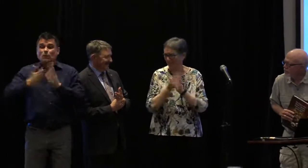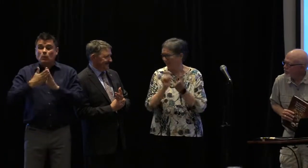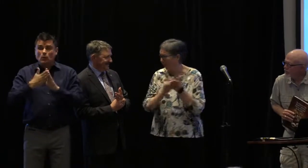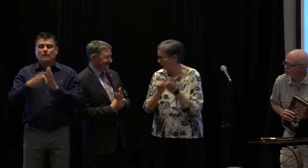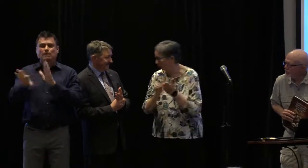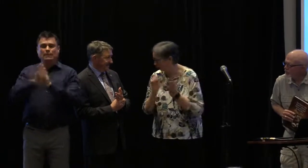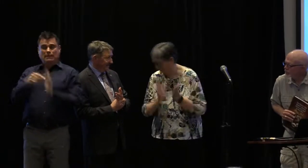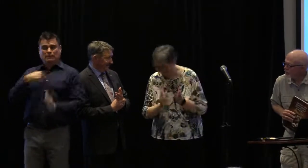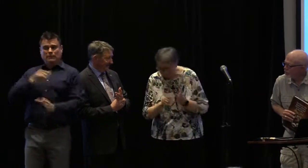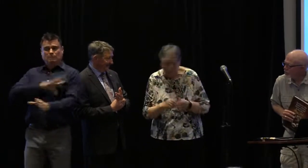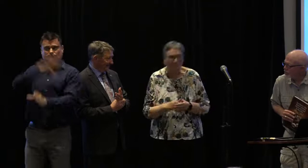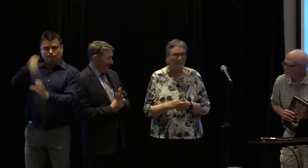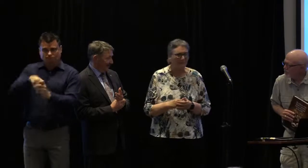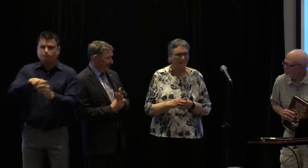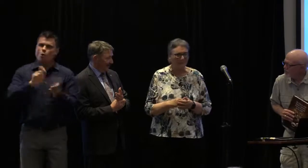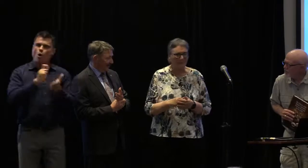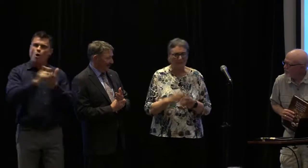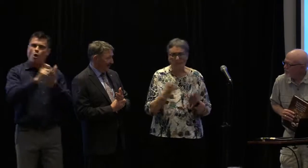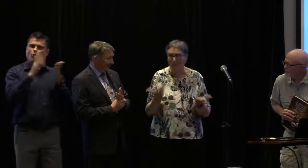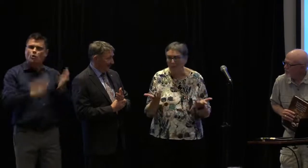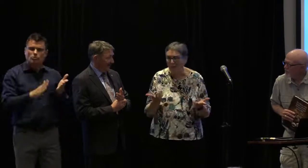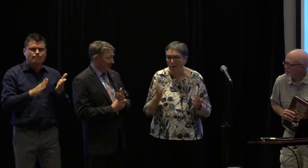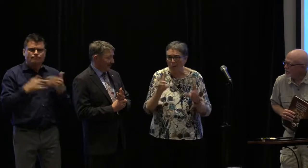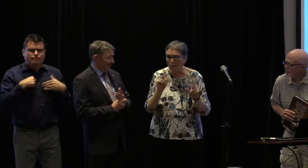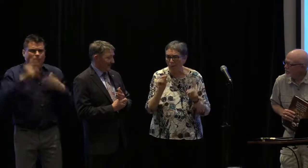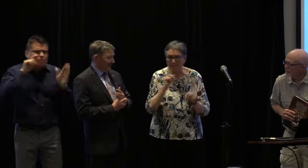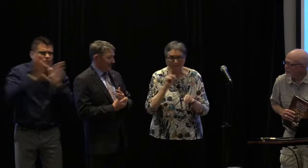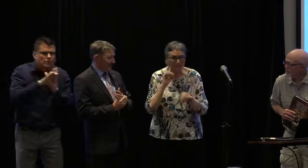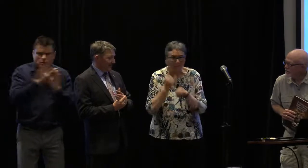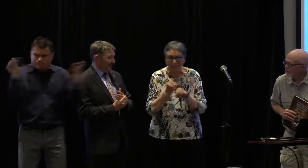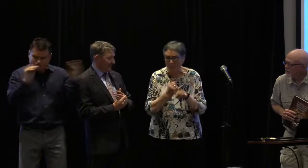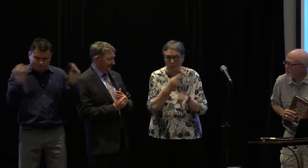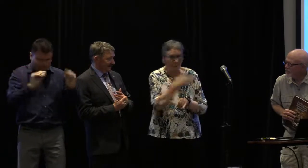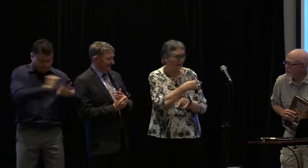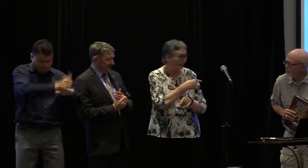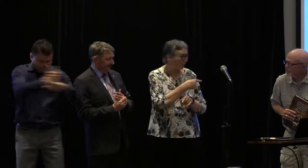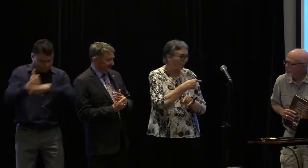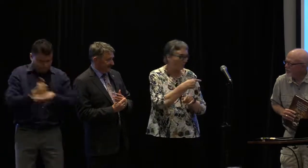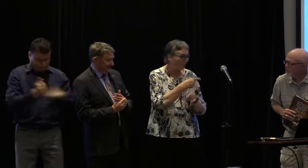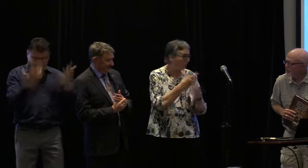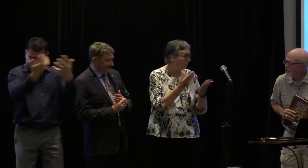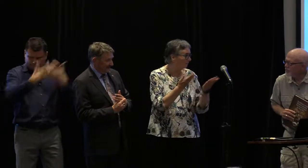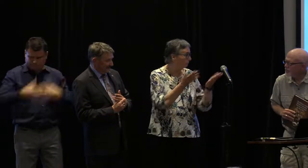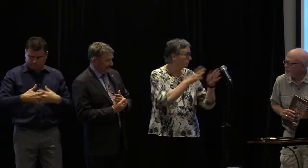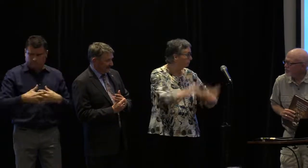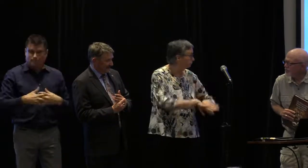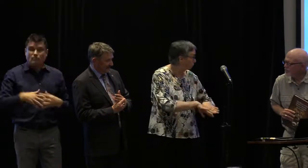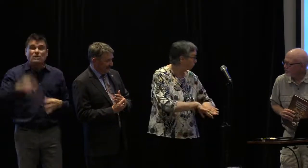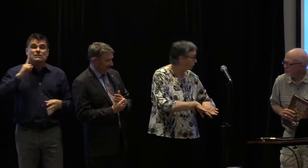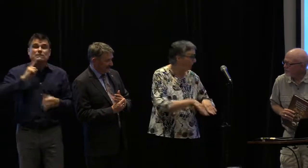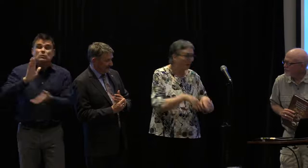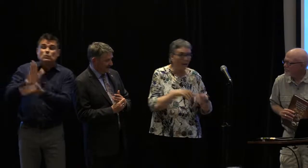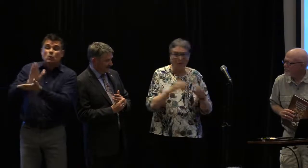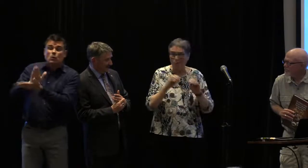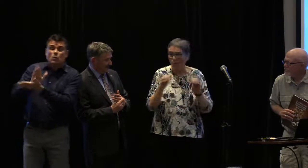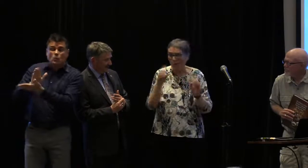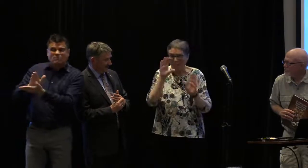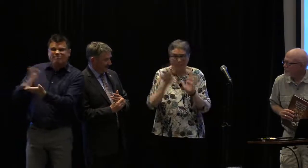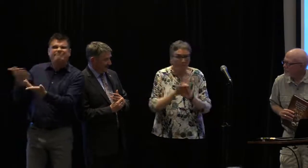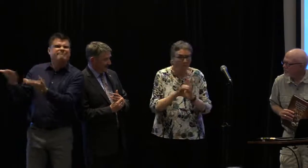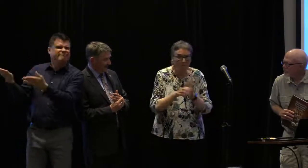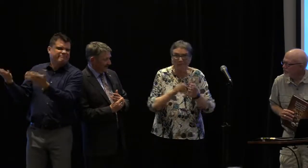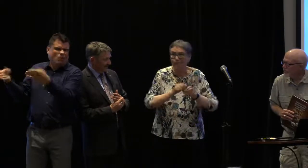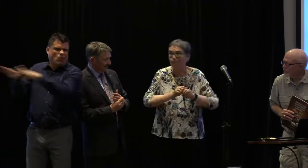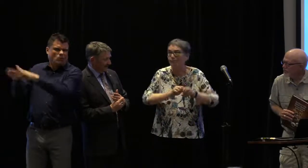community selected me to become the author of this tome, really. I didn't actually go to the School for the Deaf in British